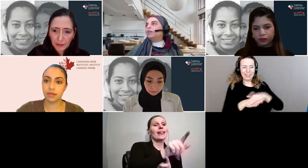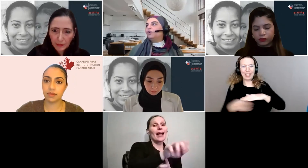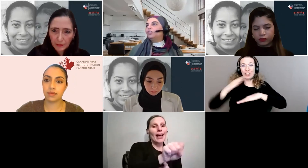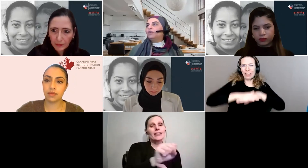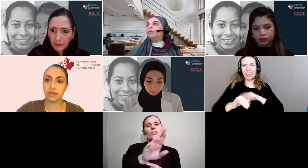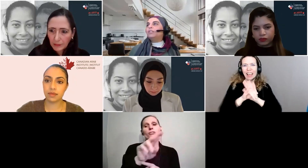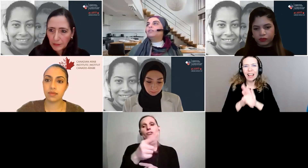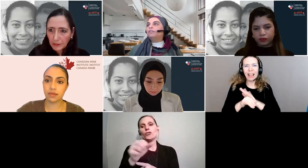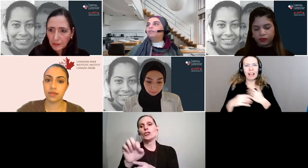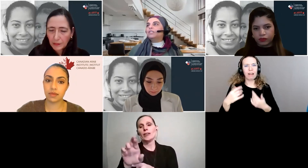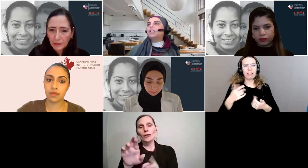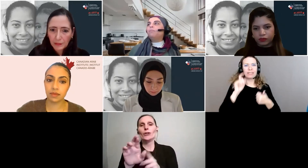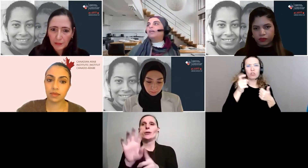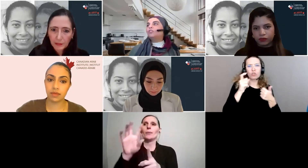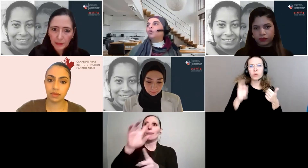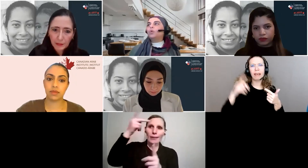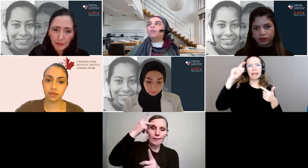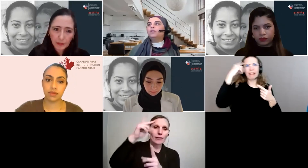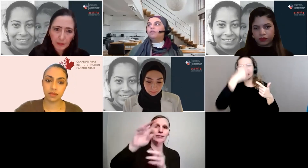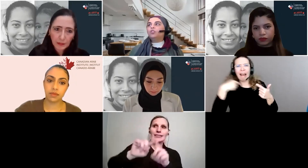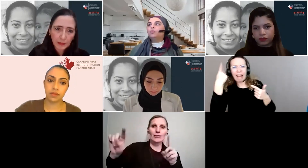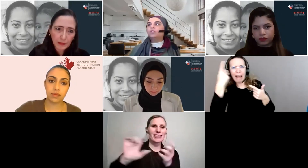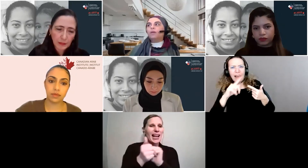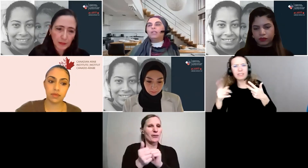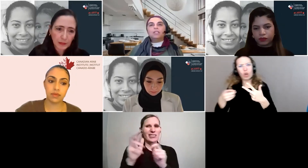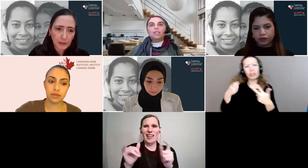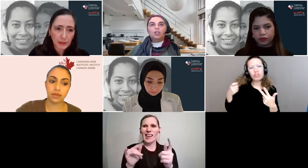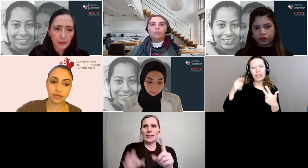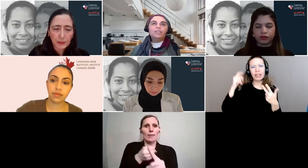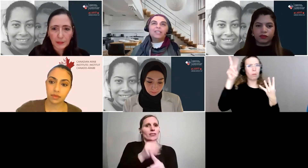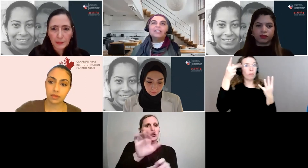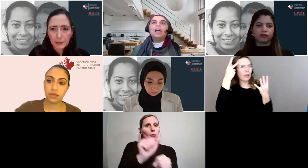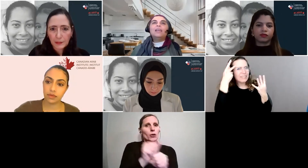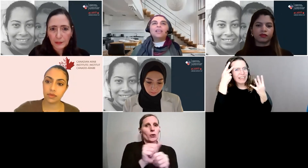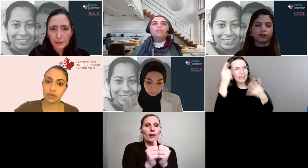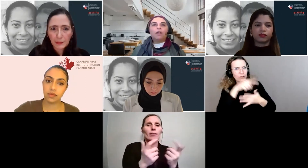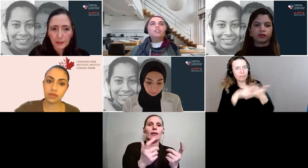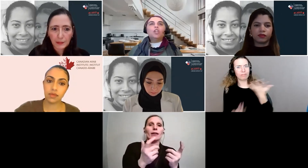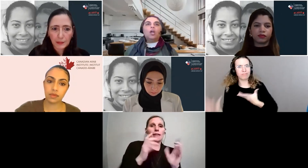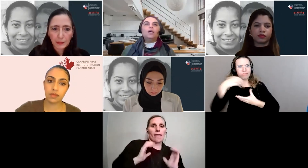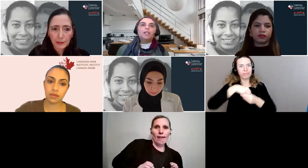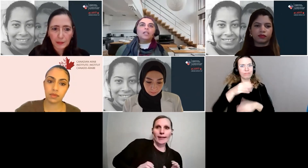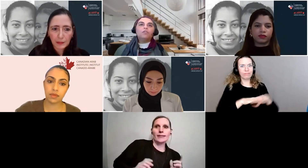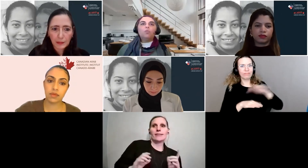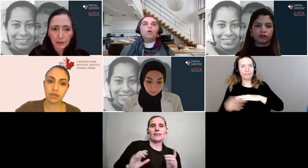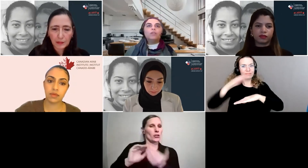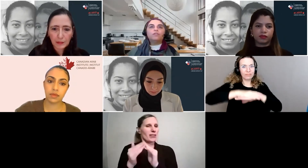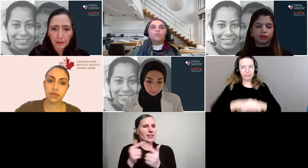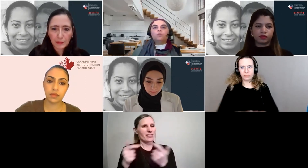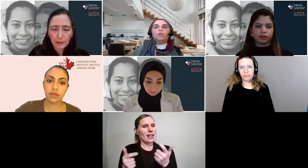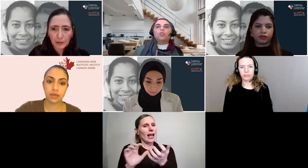country of origin, even political differences impact your work with individuals, families, and communities. I think we've covered a lot in it from